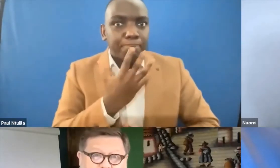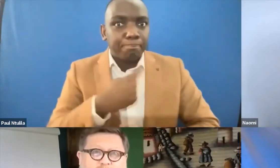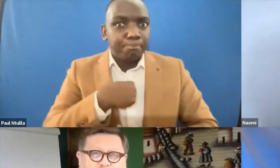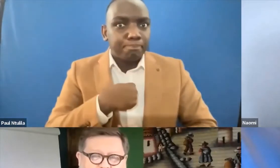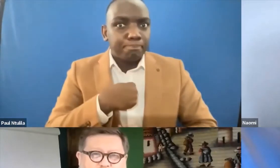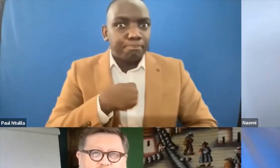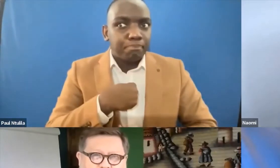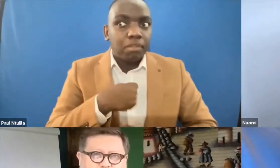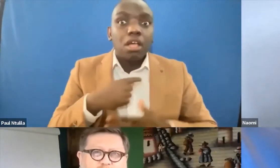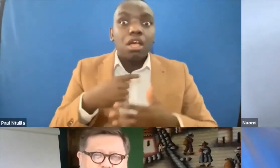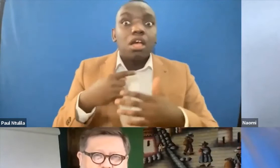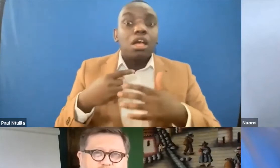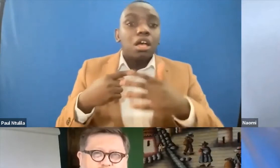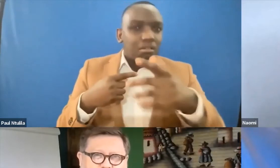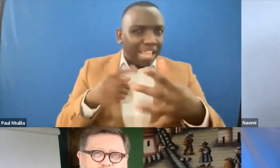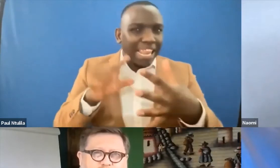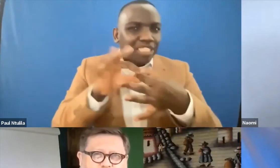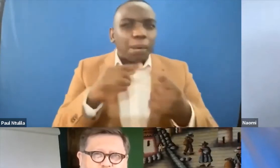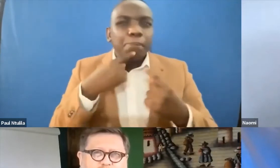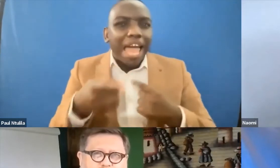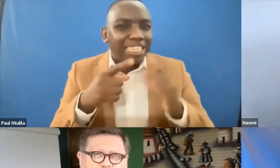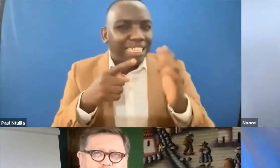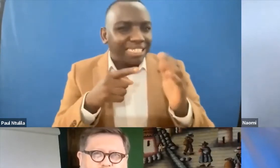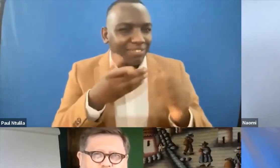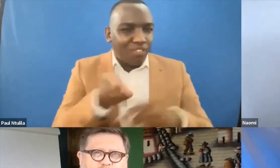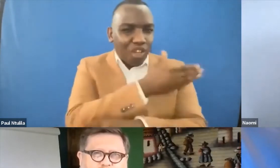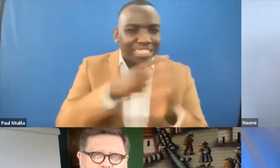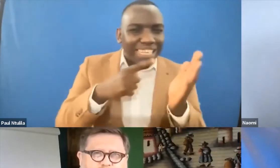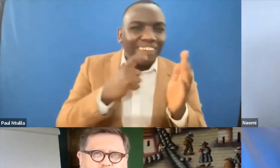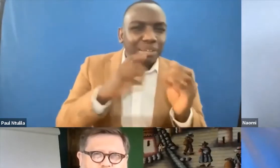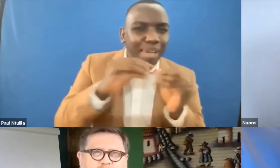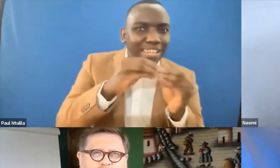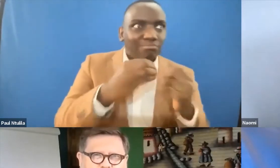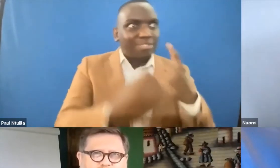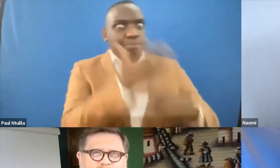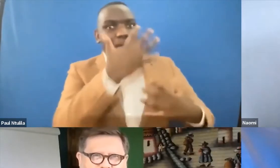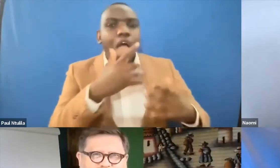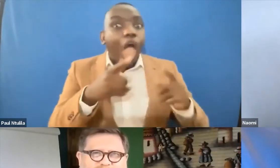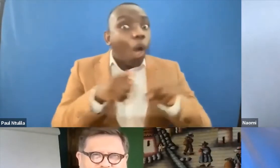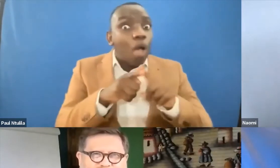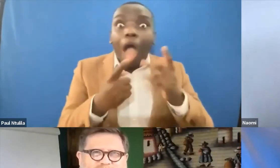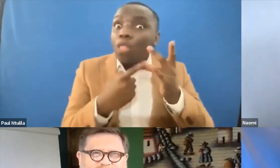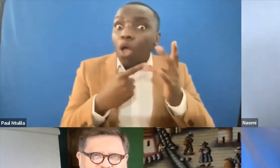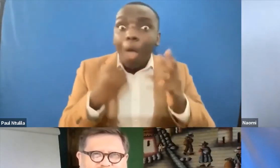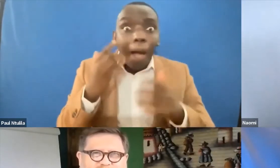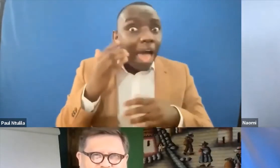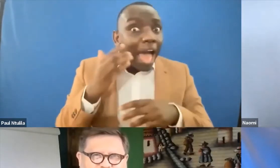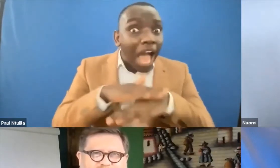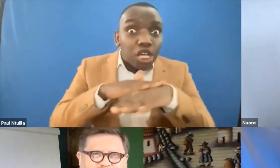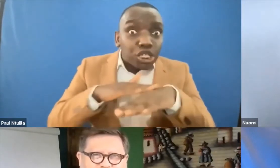we develop and the power we develop to combat these challenges is exceptional.